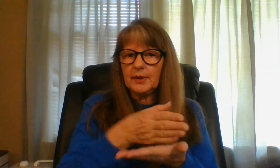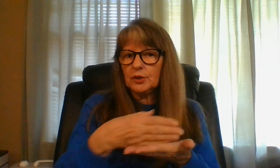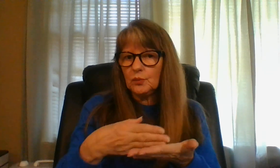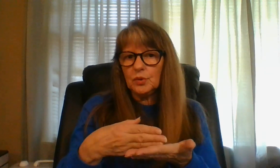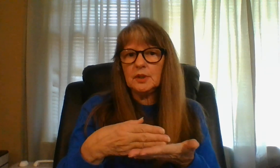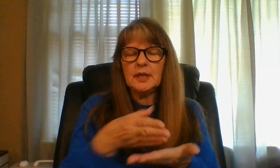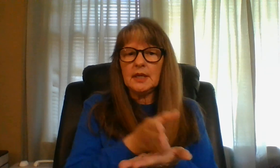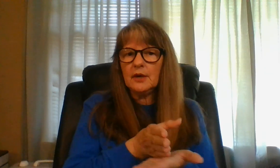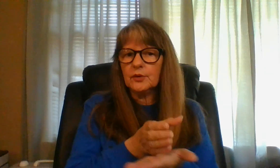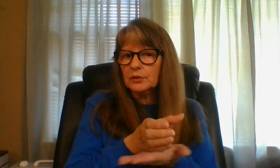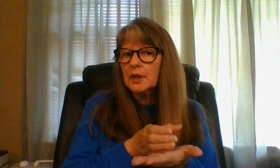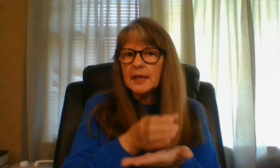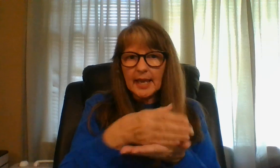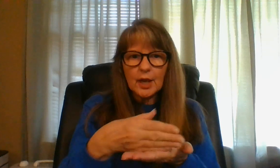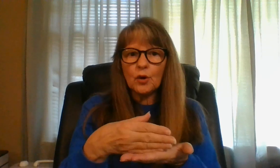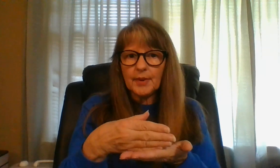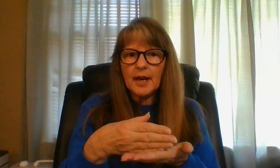like you would any other cake or pie.